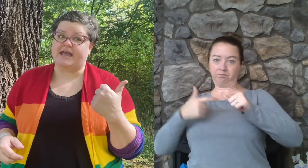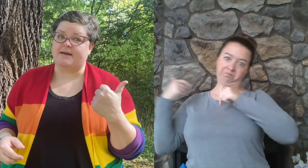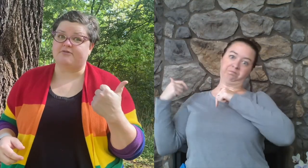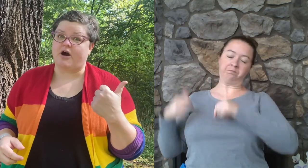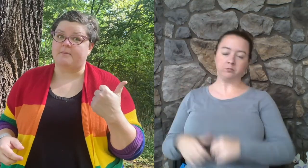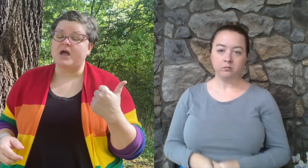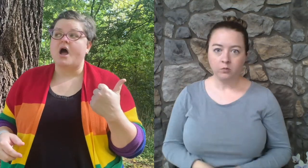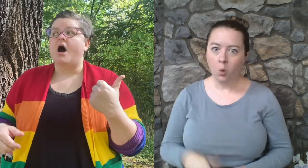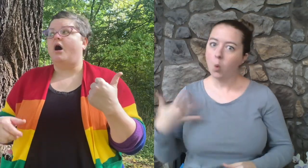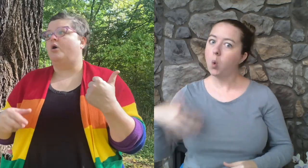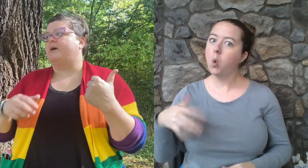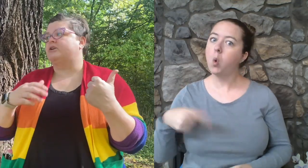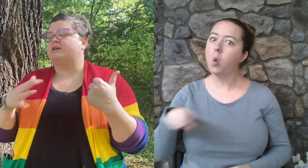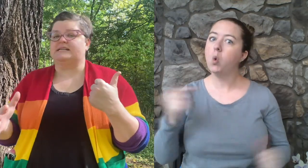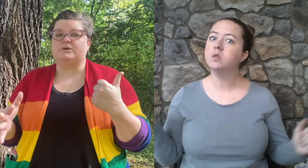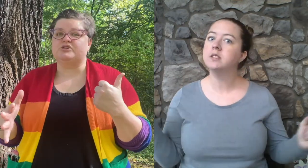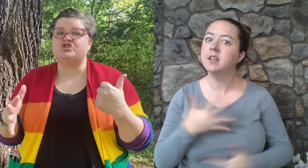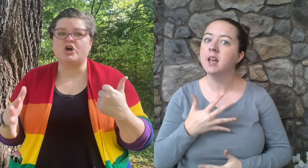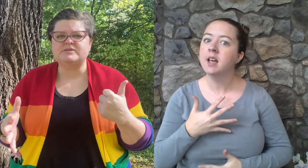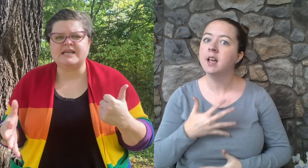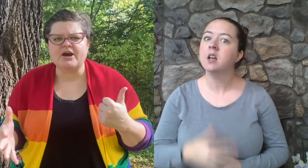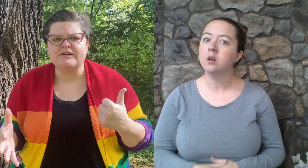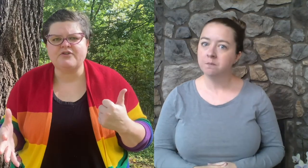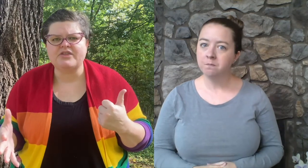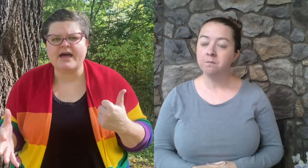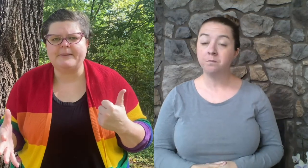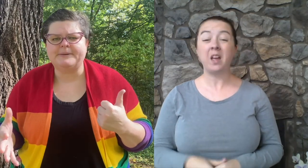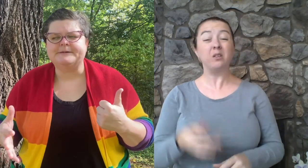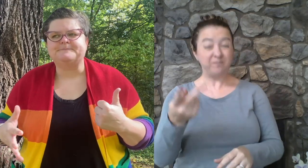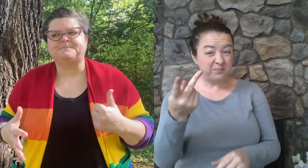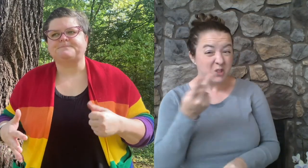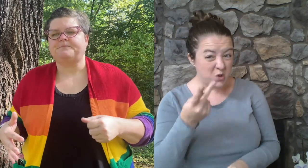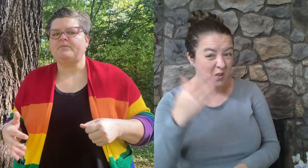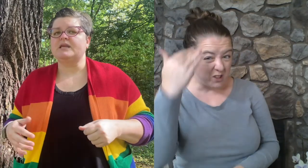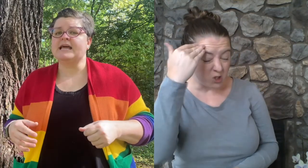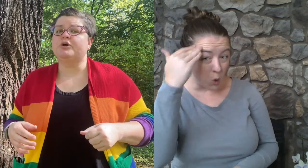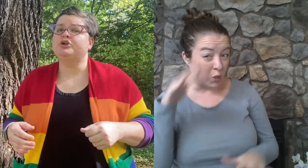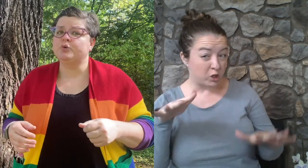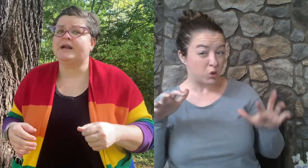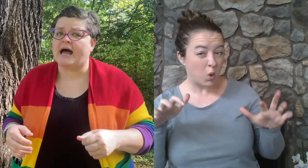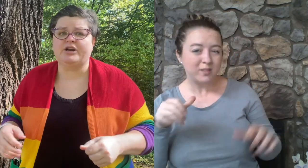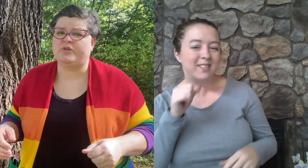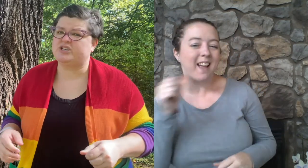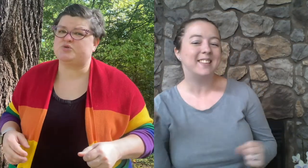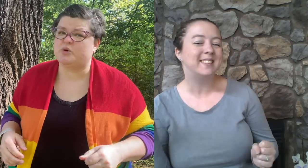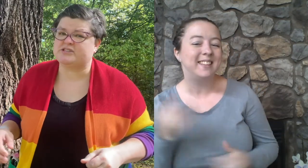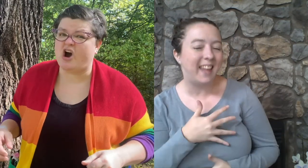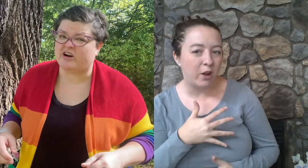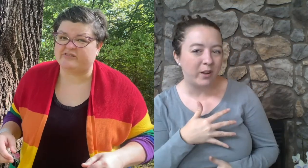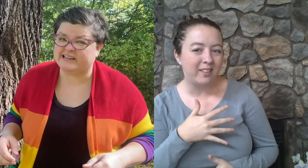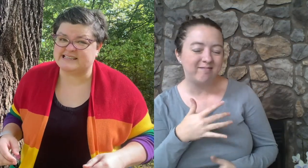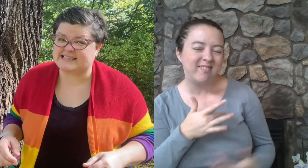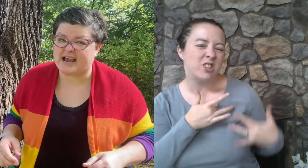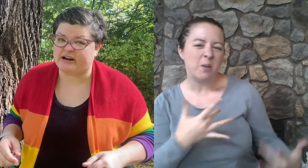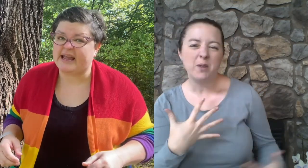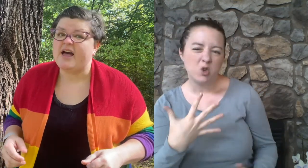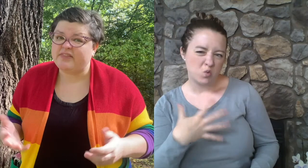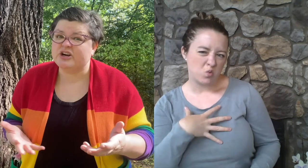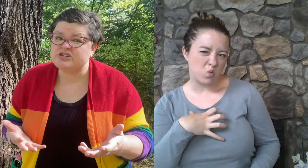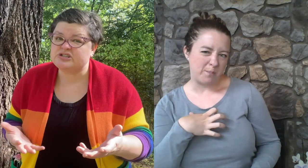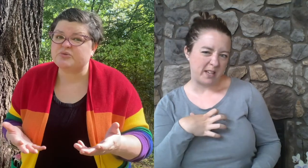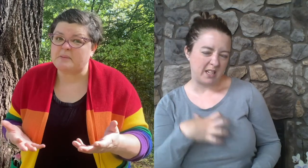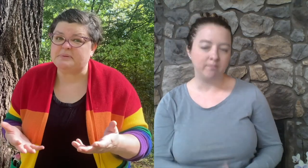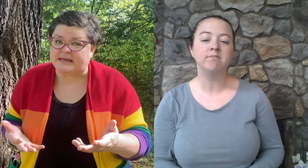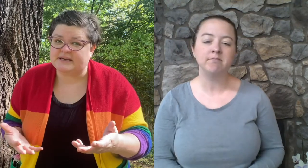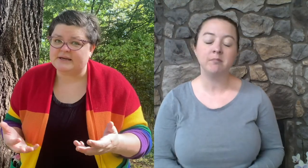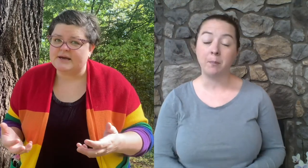they came from. Oh my goodness, it was so scary for them. Now, you and I know that trolls aren't really scary. They're